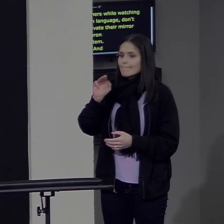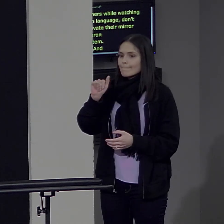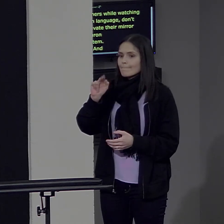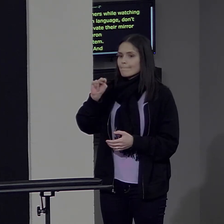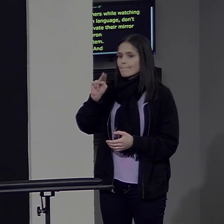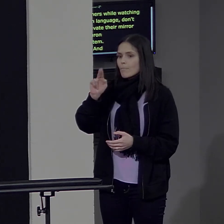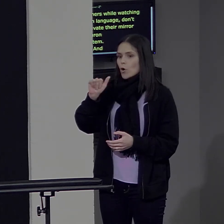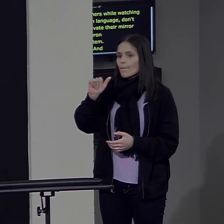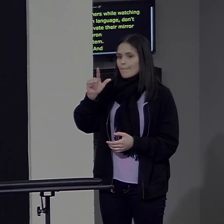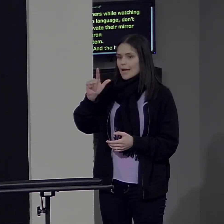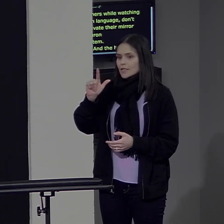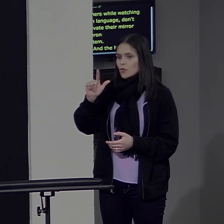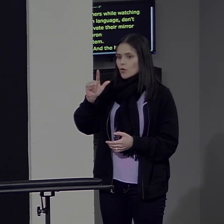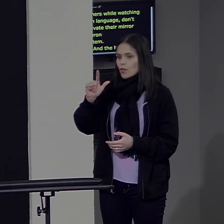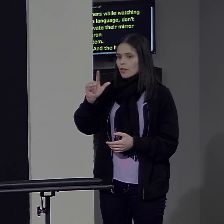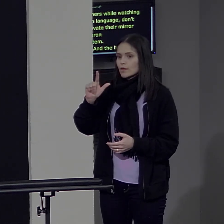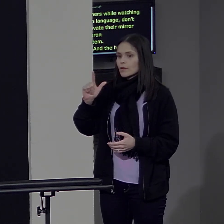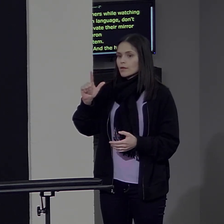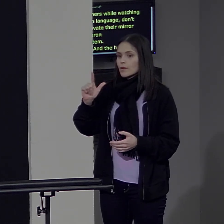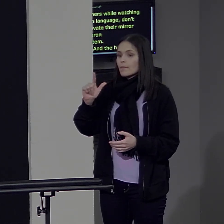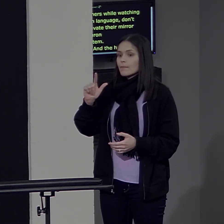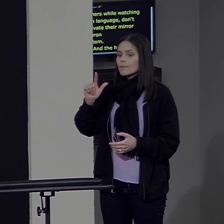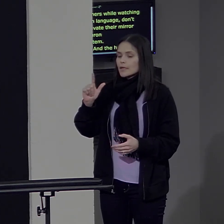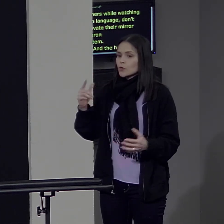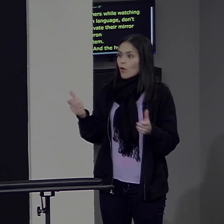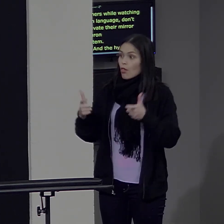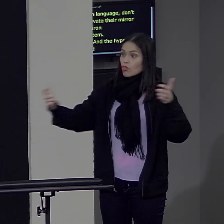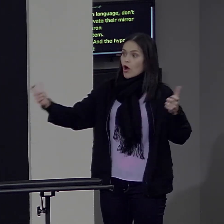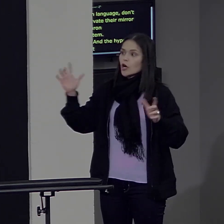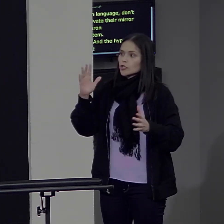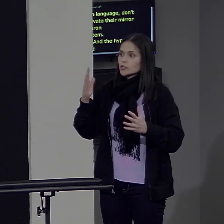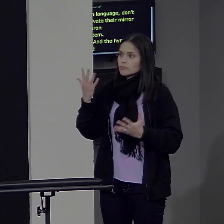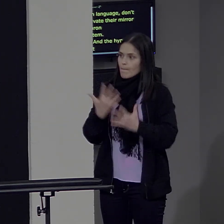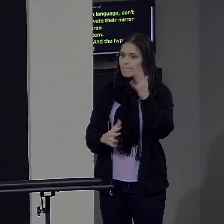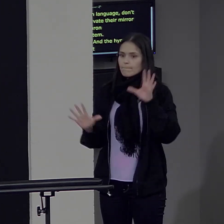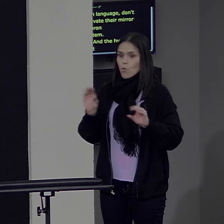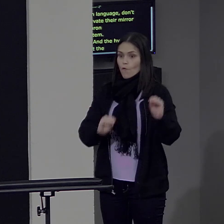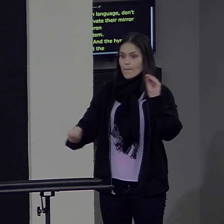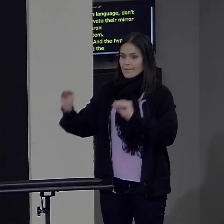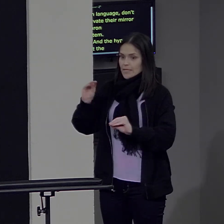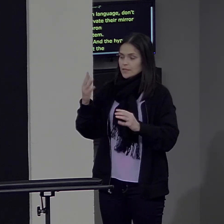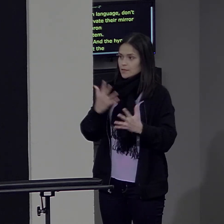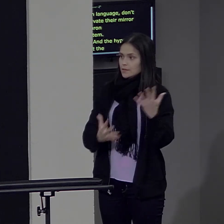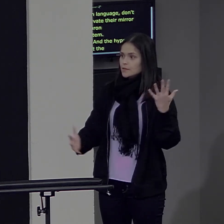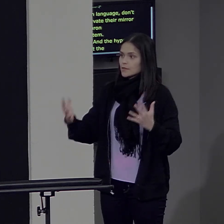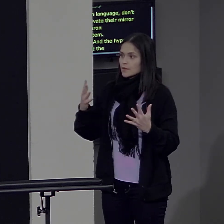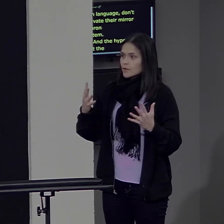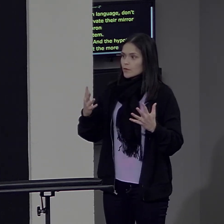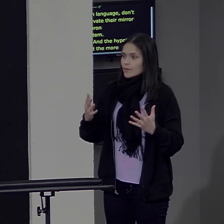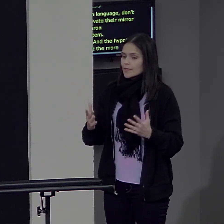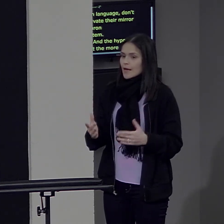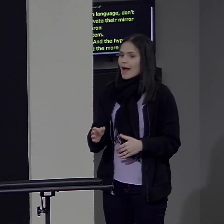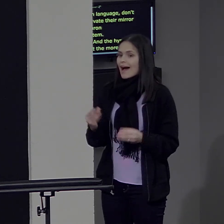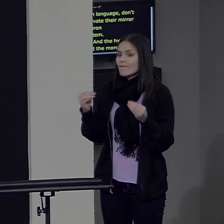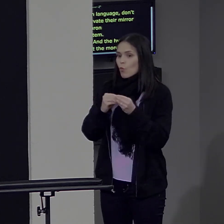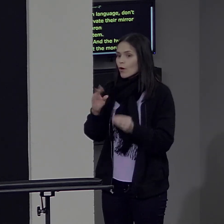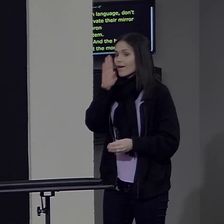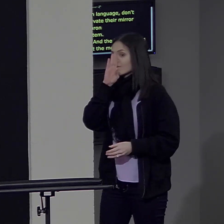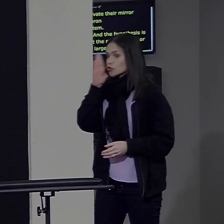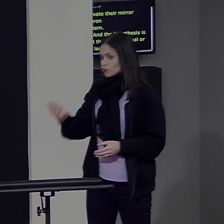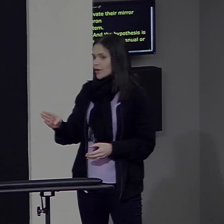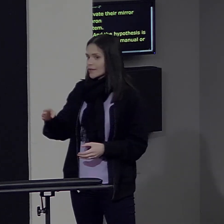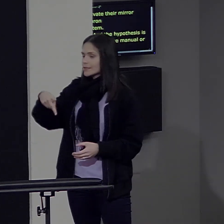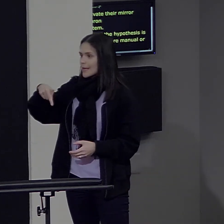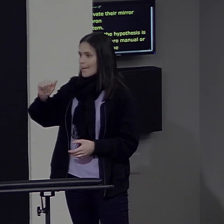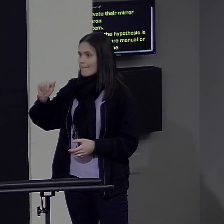is that the more manual or the larger the movement is,